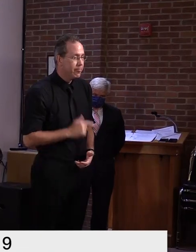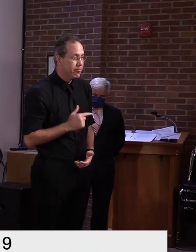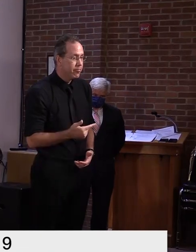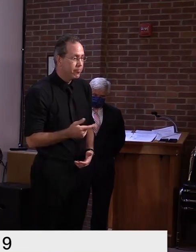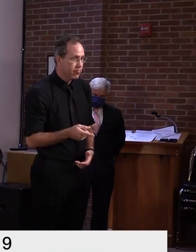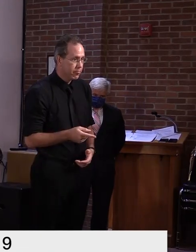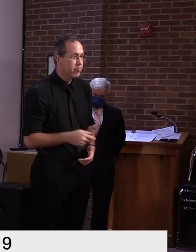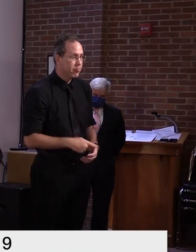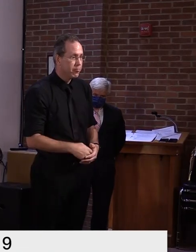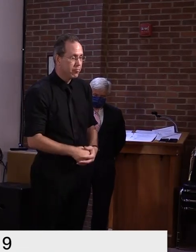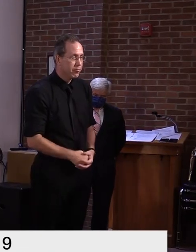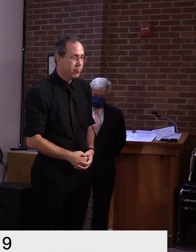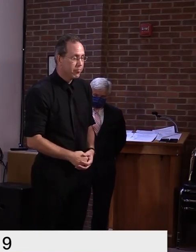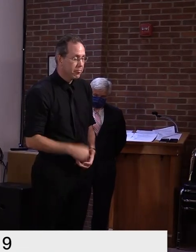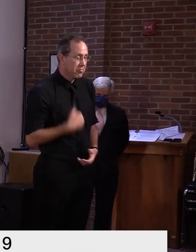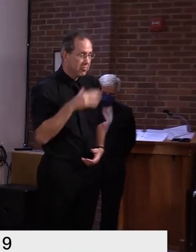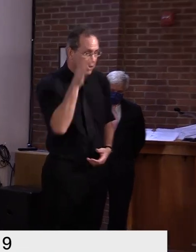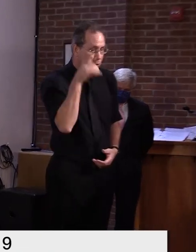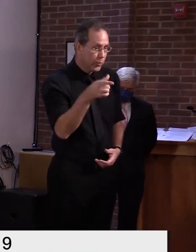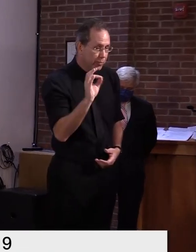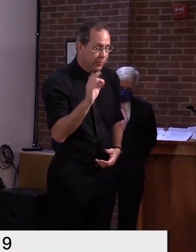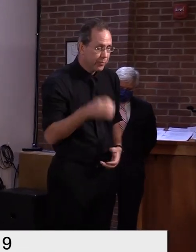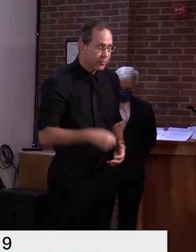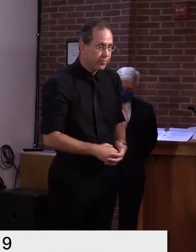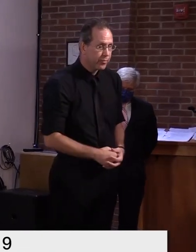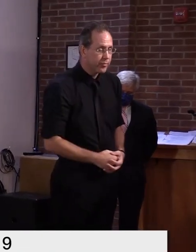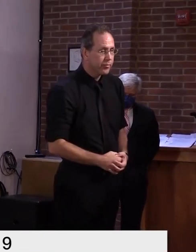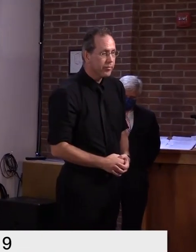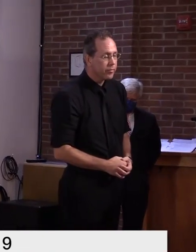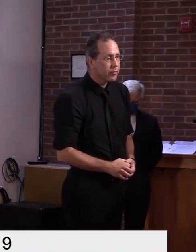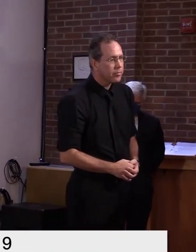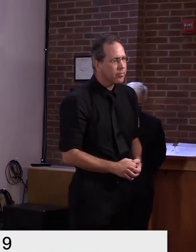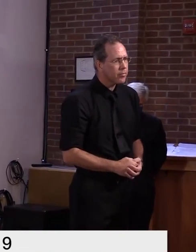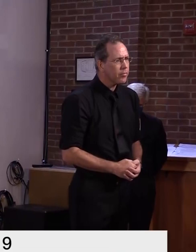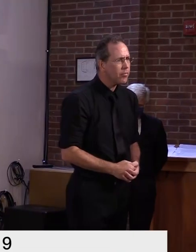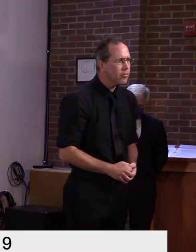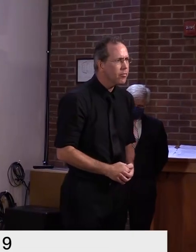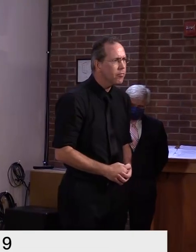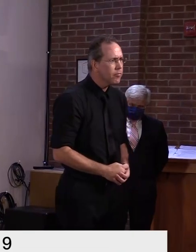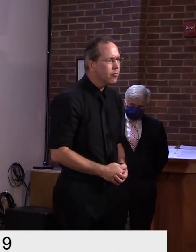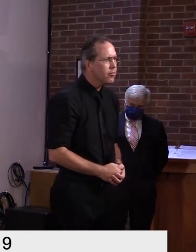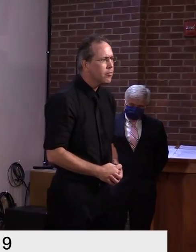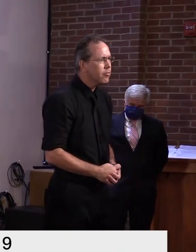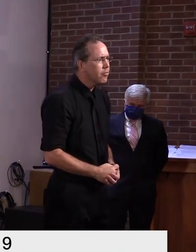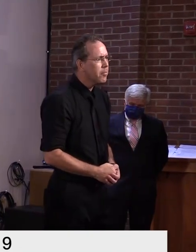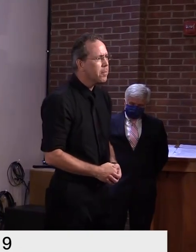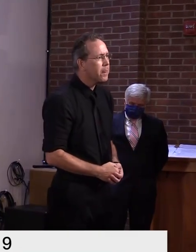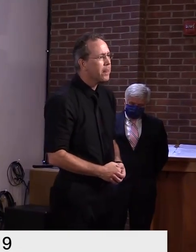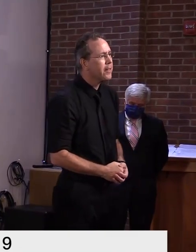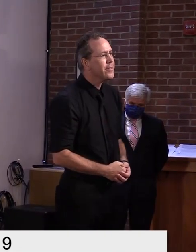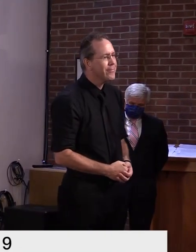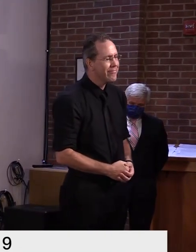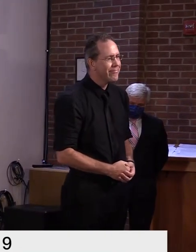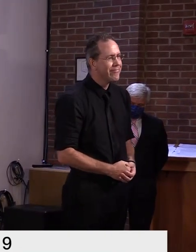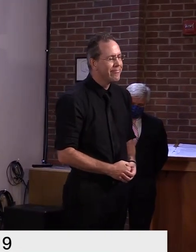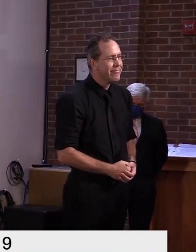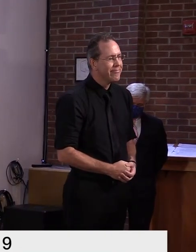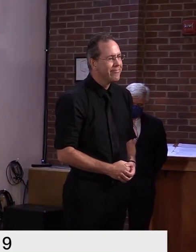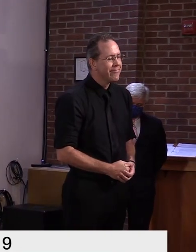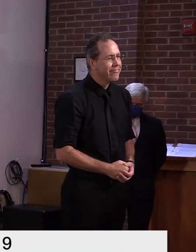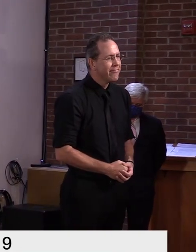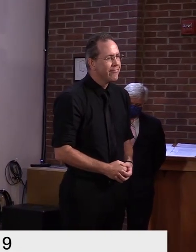Hello, can you hear me? We can. Okay, thank you very much. First time on. I